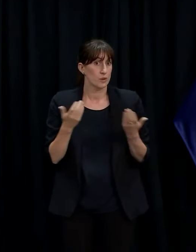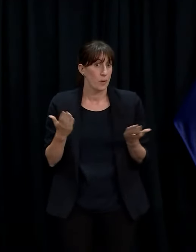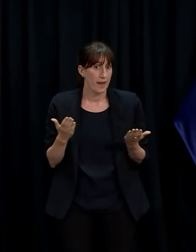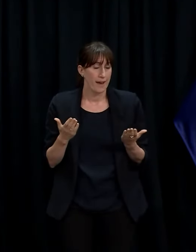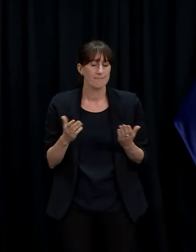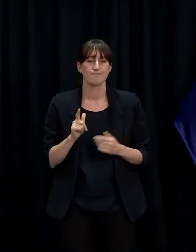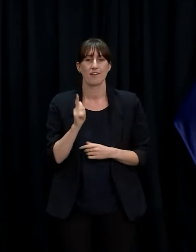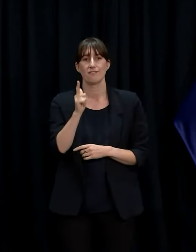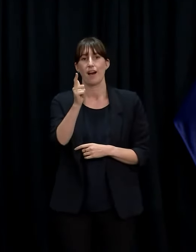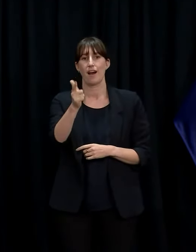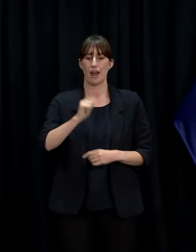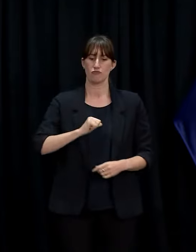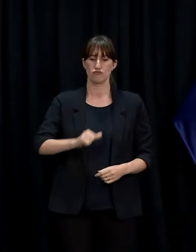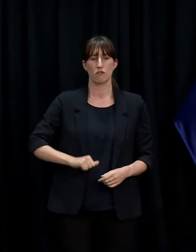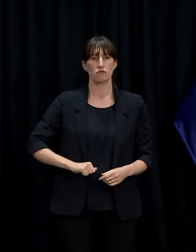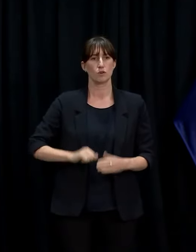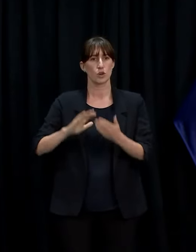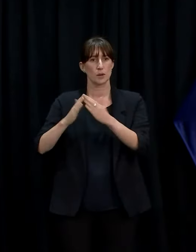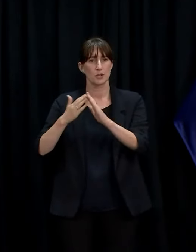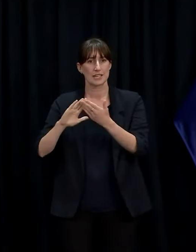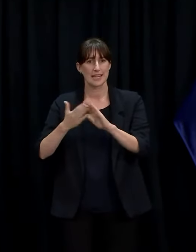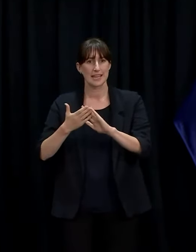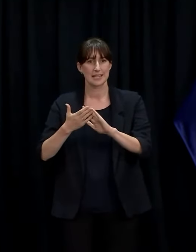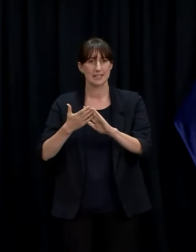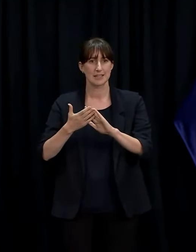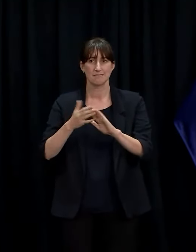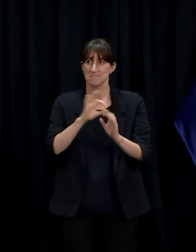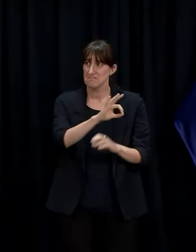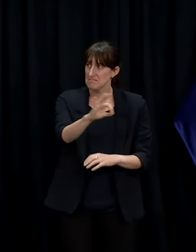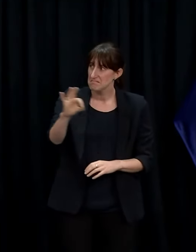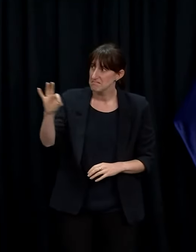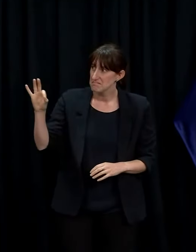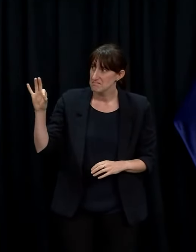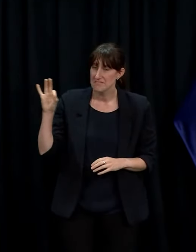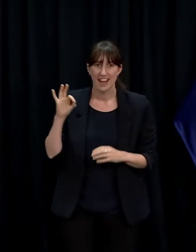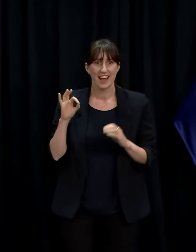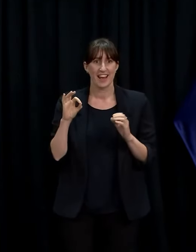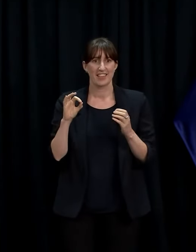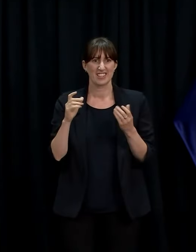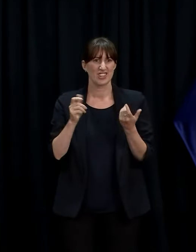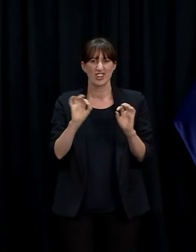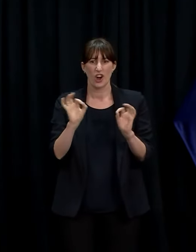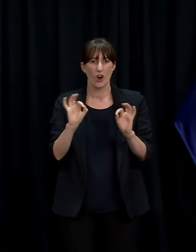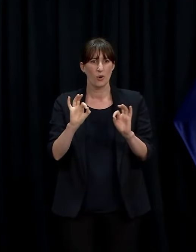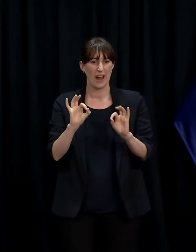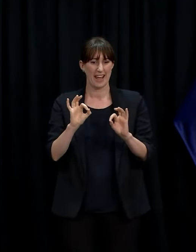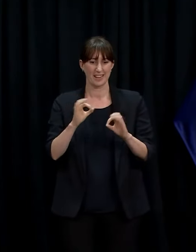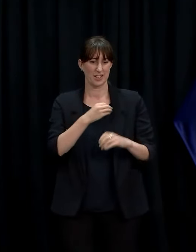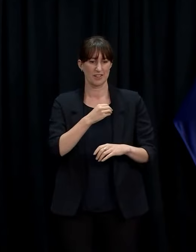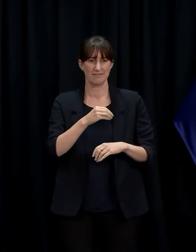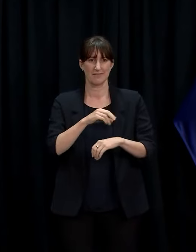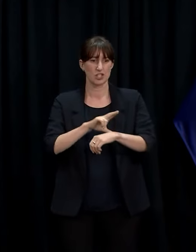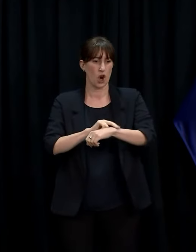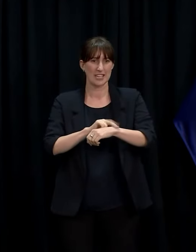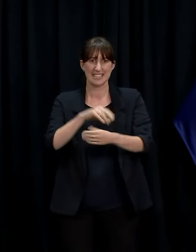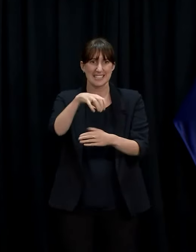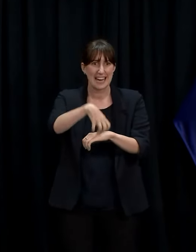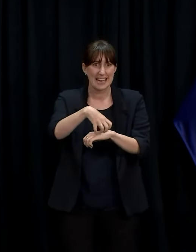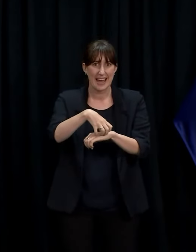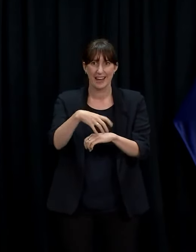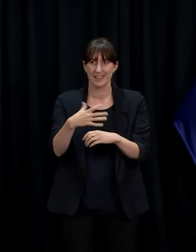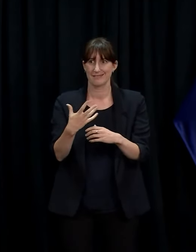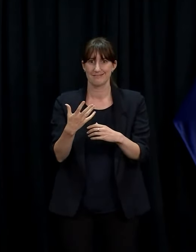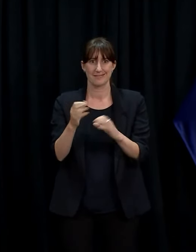where there's often not a lot else around other than a school. And so what we've got is our DHBs and